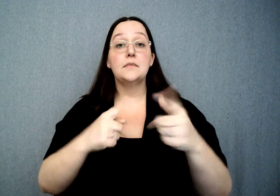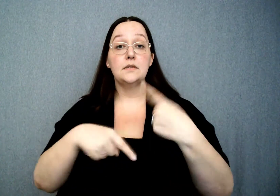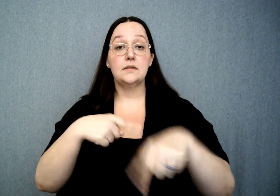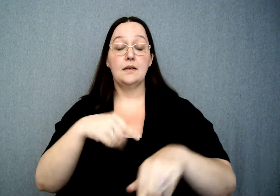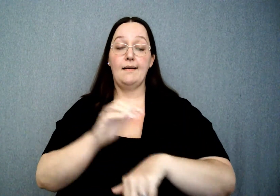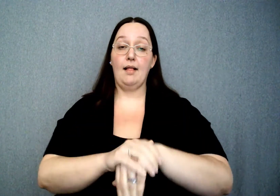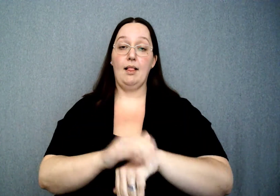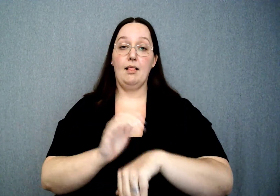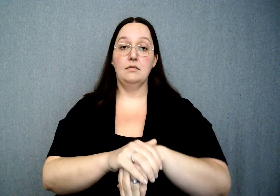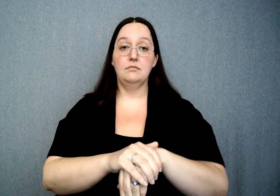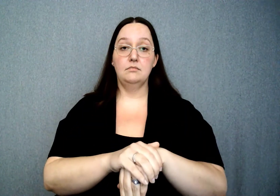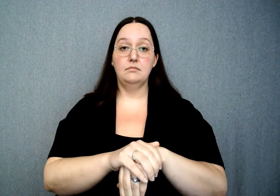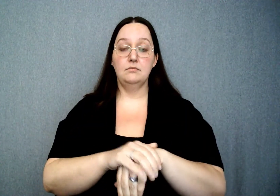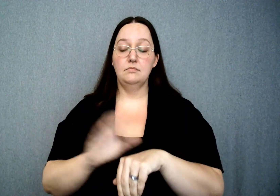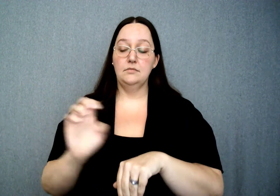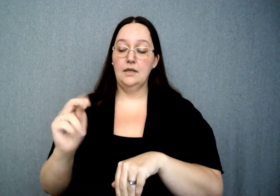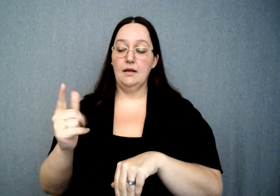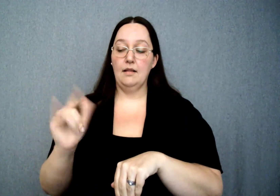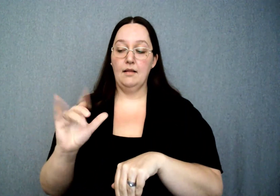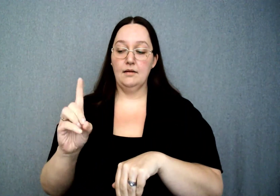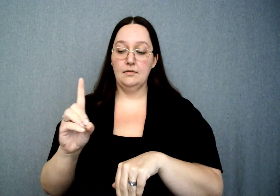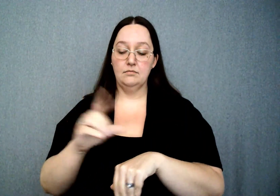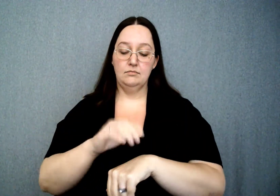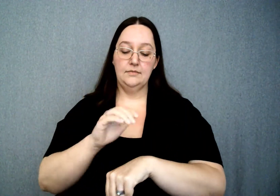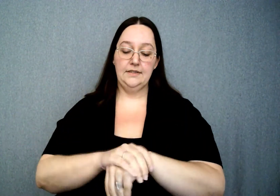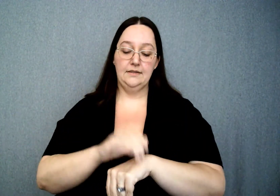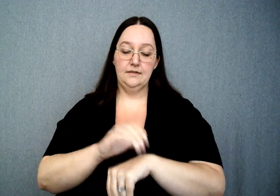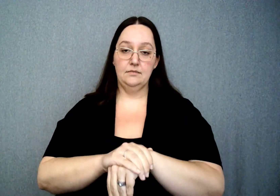Some people will sign England by tapping it. England.